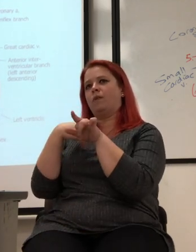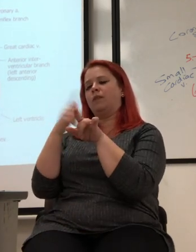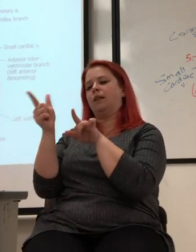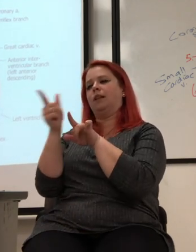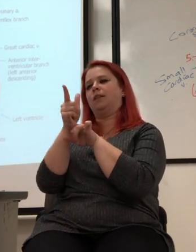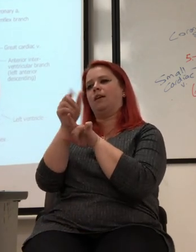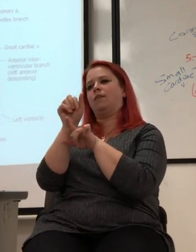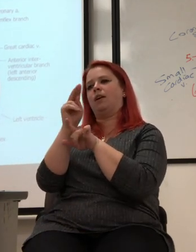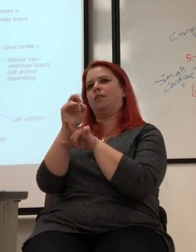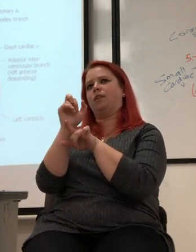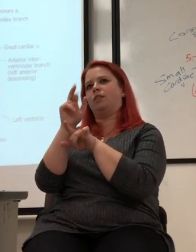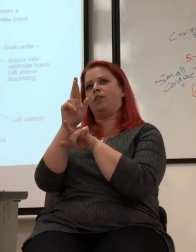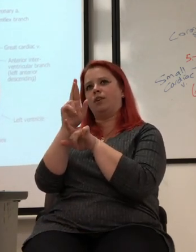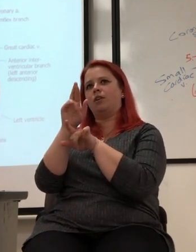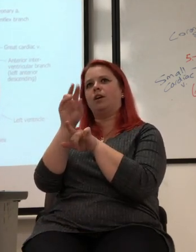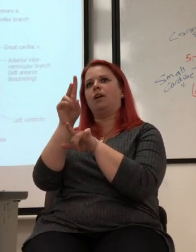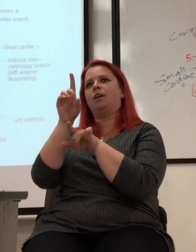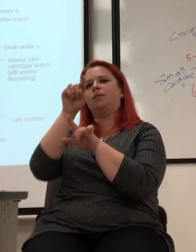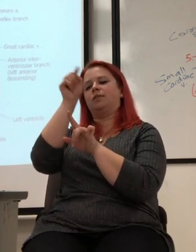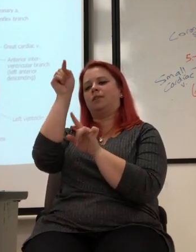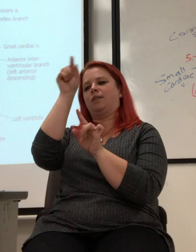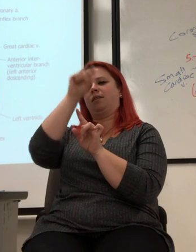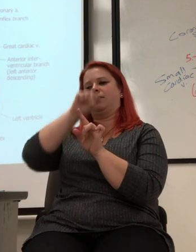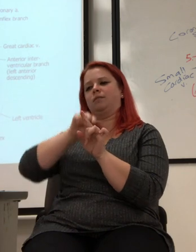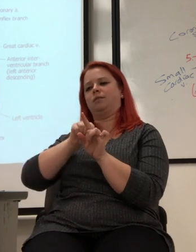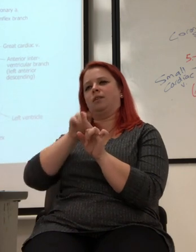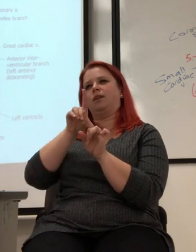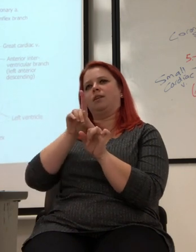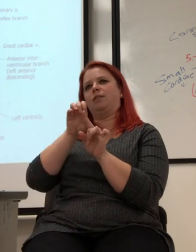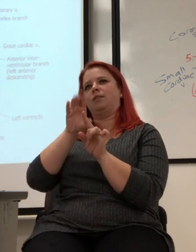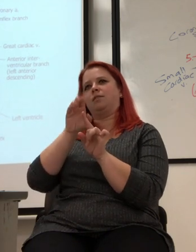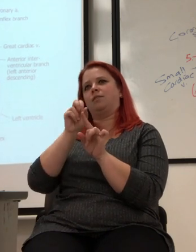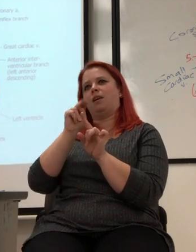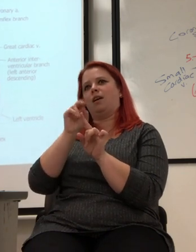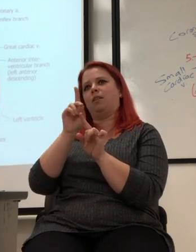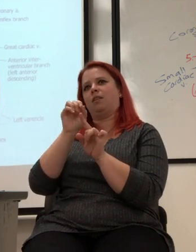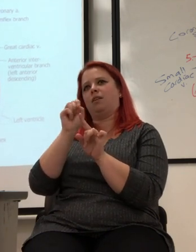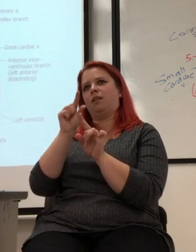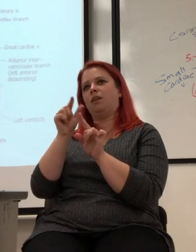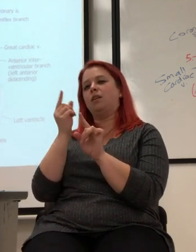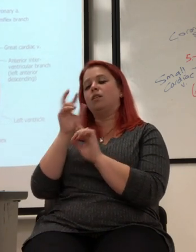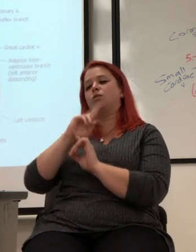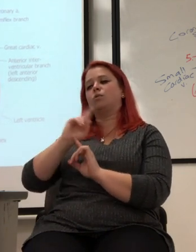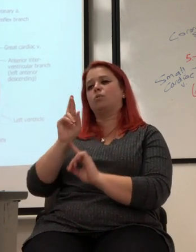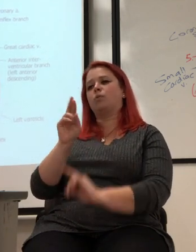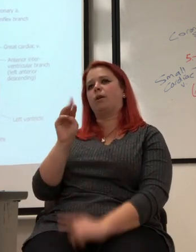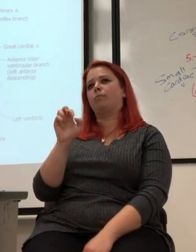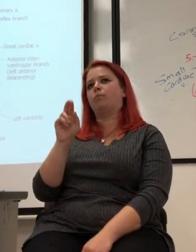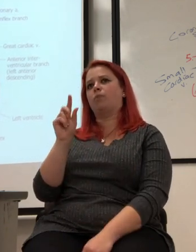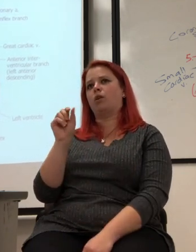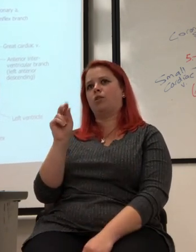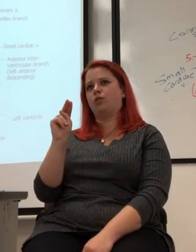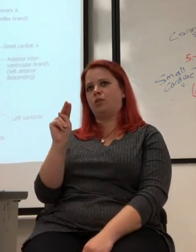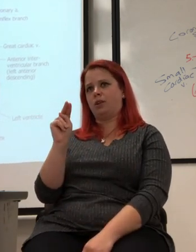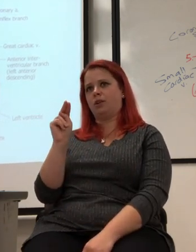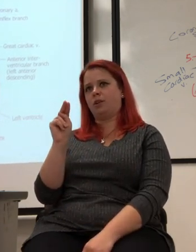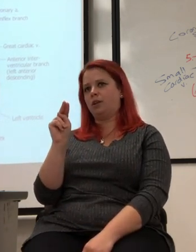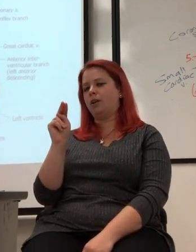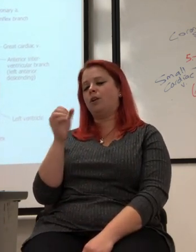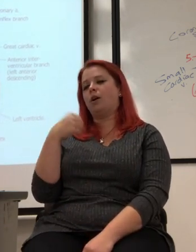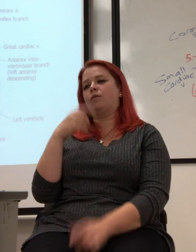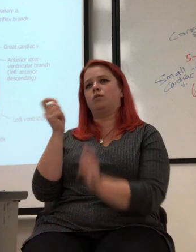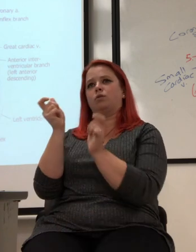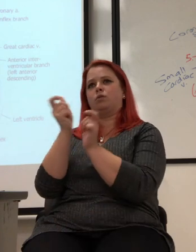with great cardiac vein. Here is the right margin of the heart. So you have a small cardiac vein